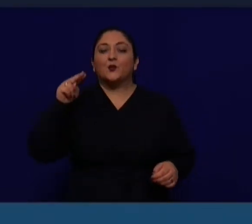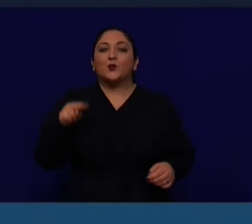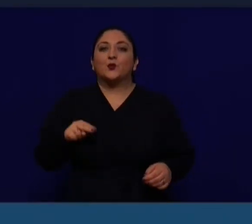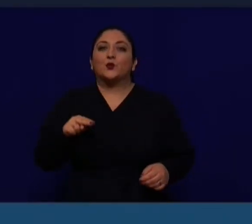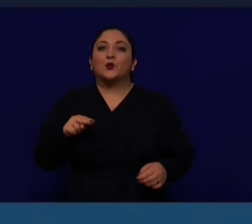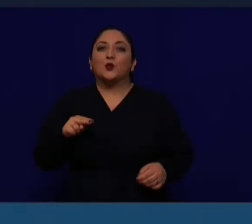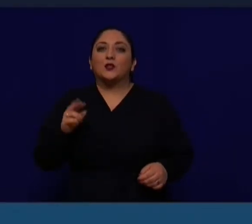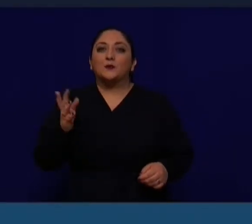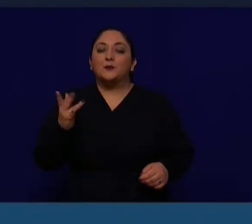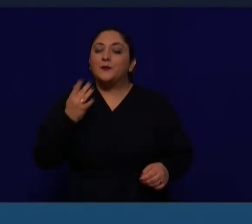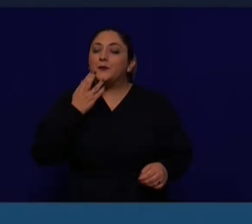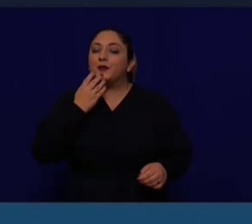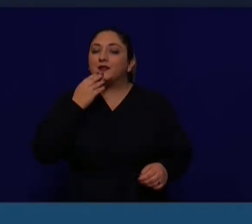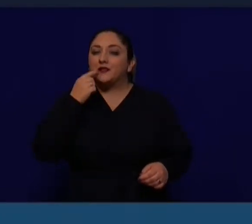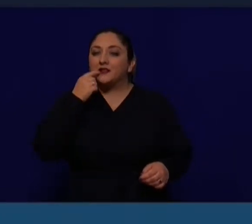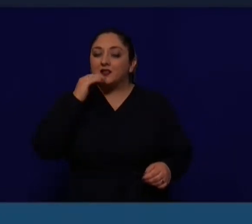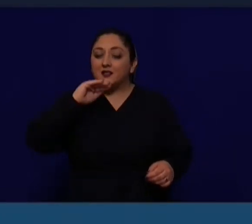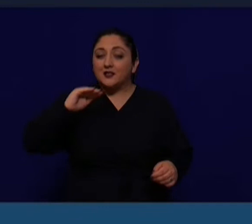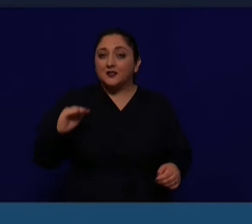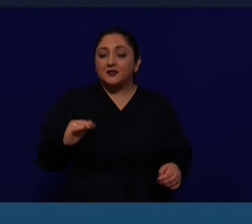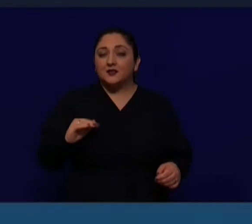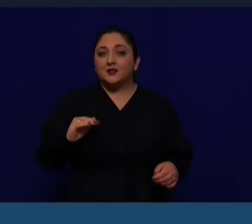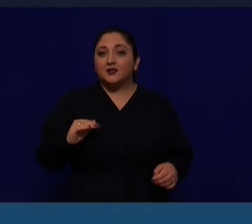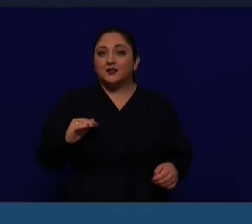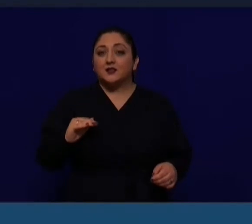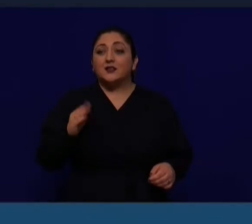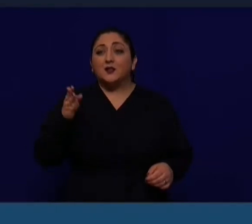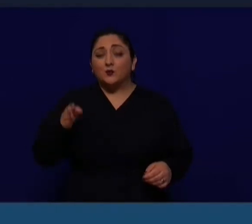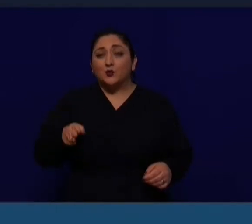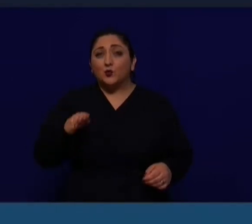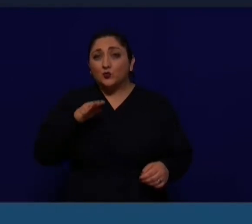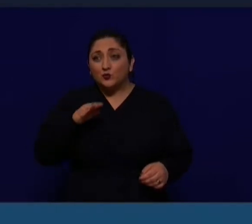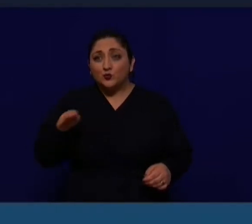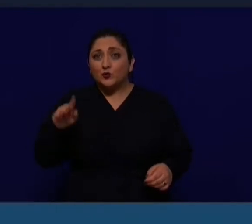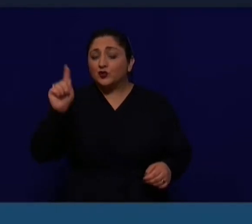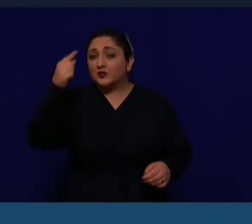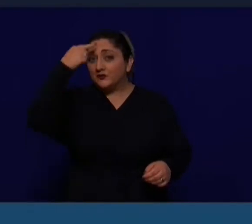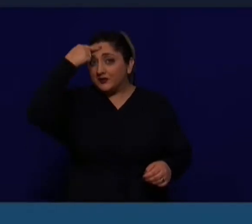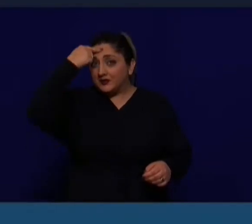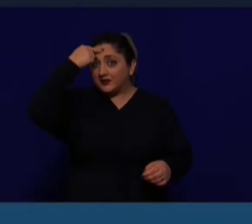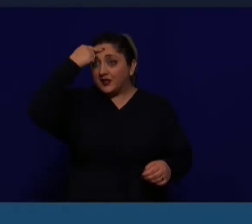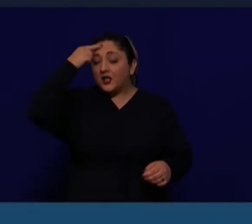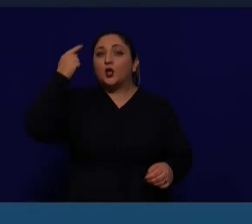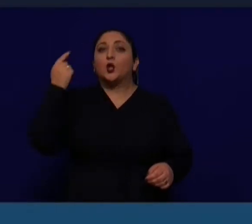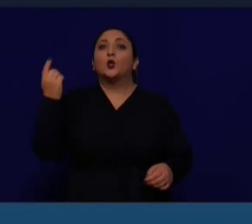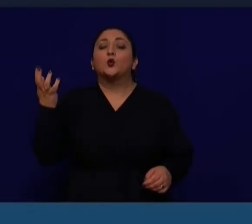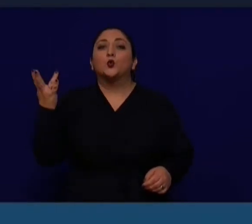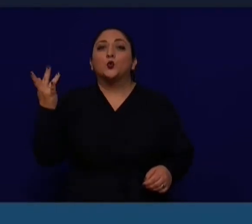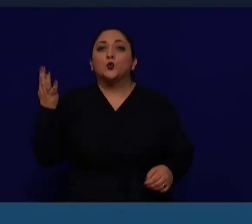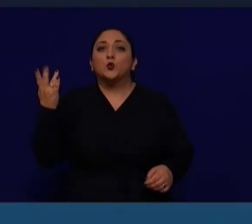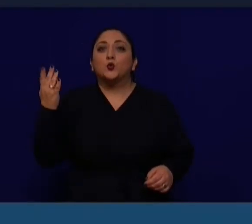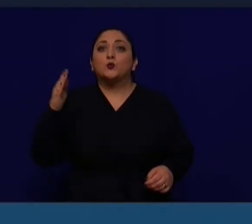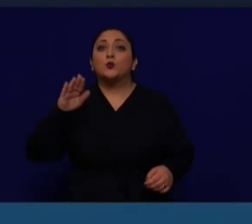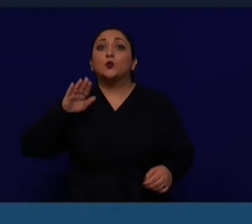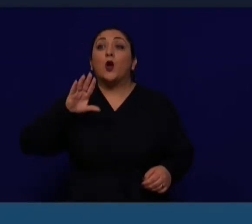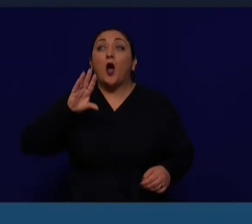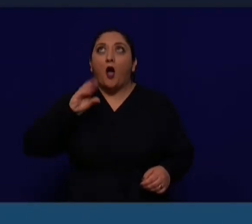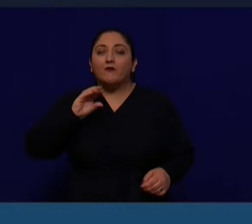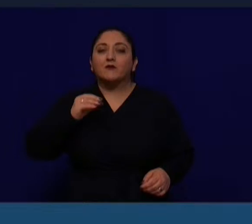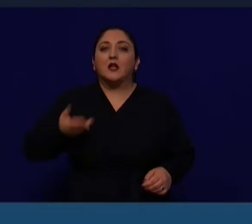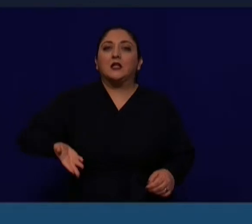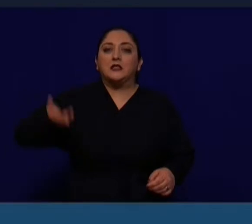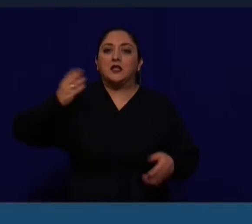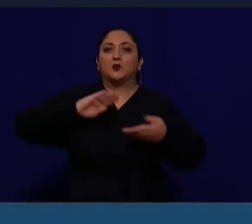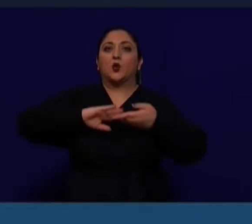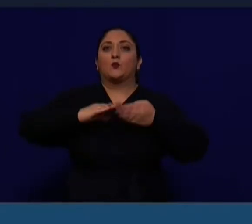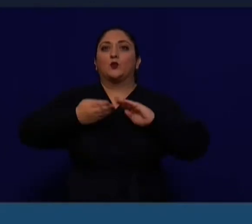kollok etajiet li jkunu iżgħar li jkunu qegħdin imutu huwa rifless li inti għandek numru ammont iktar fil-komunità li jkunu